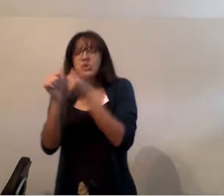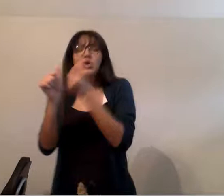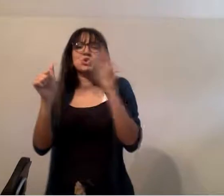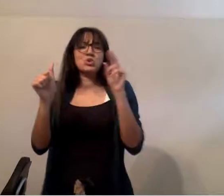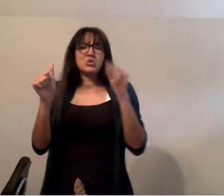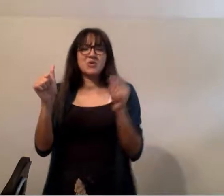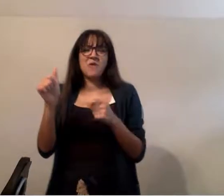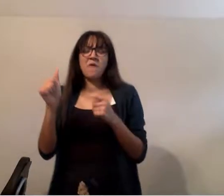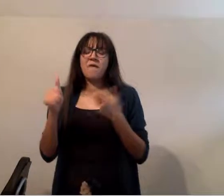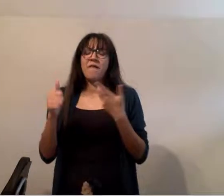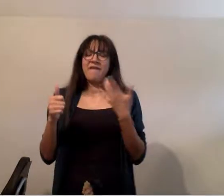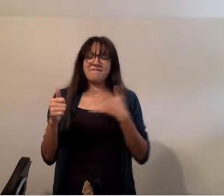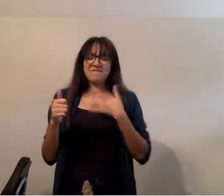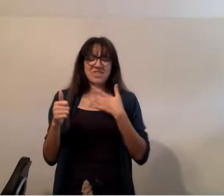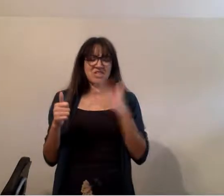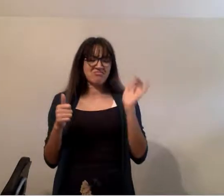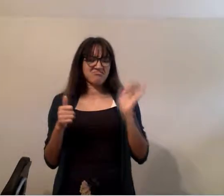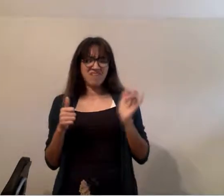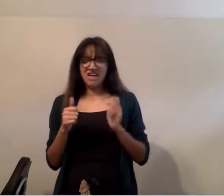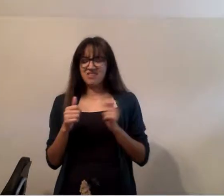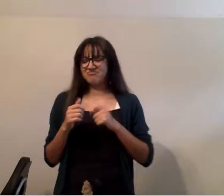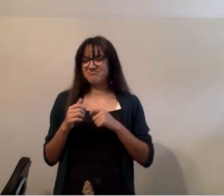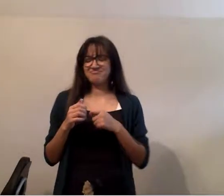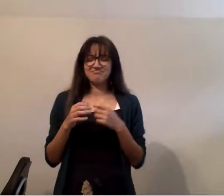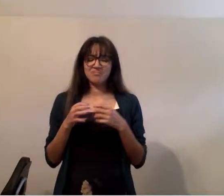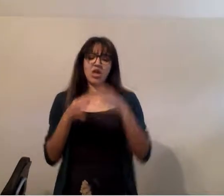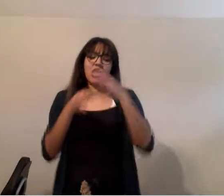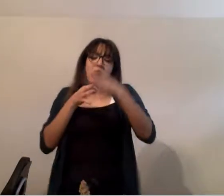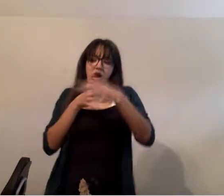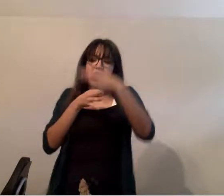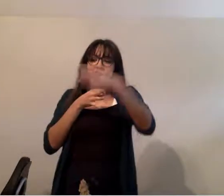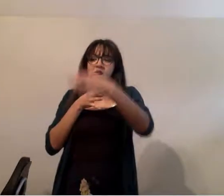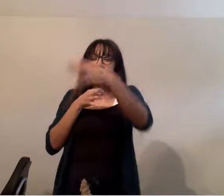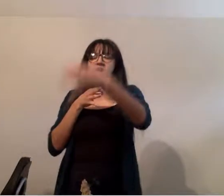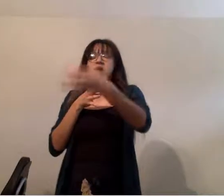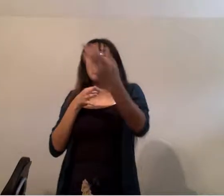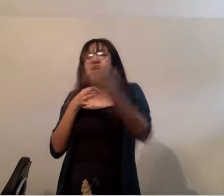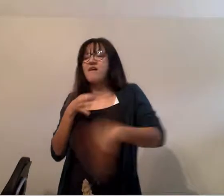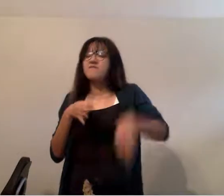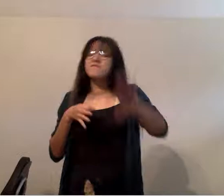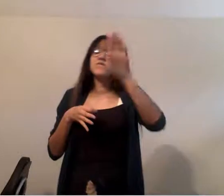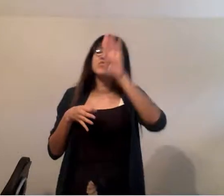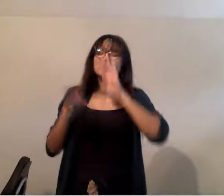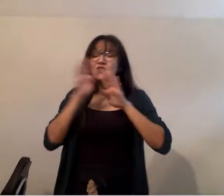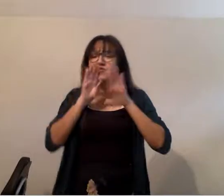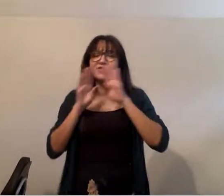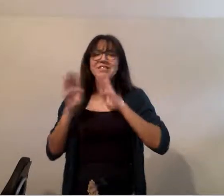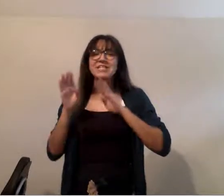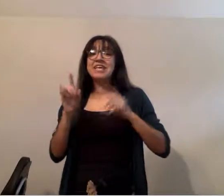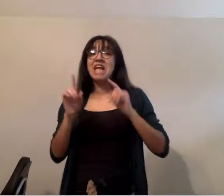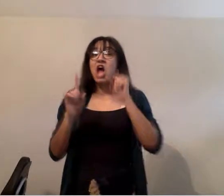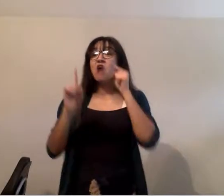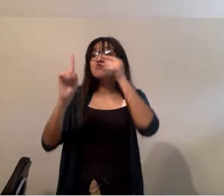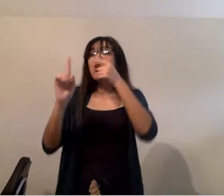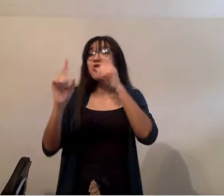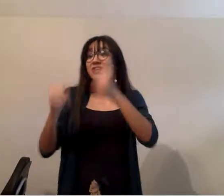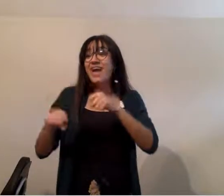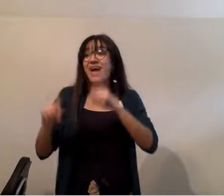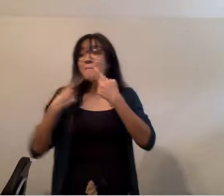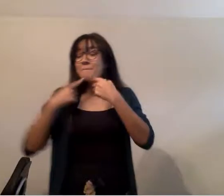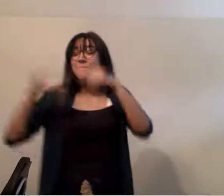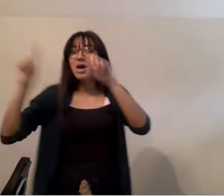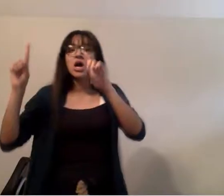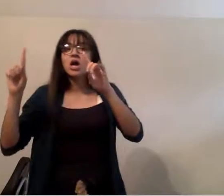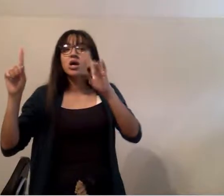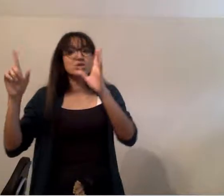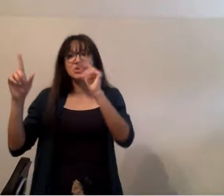spectator at times in their own lives. The frustration was not that they couldn't achieve their dreams, it's that they weren't even able to start